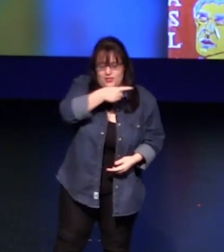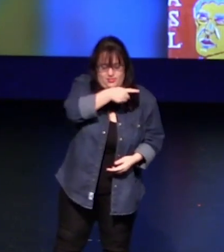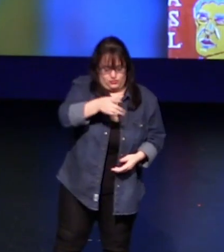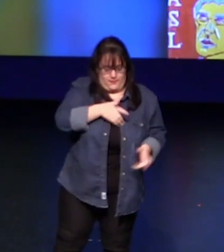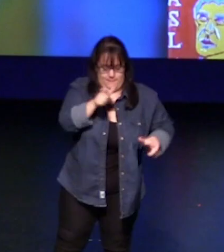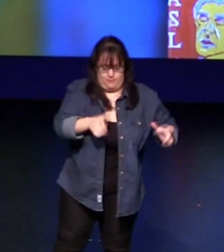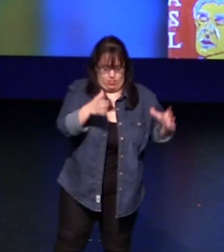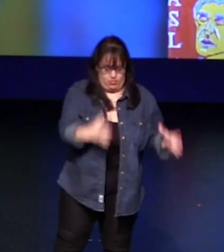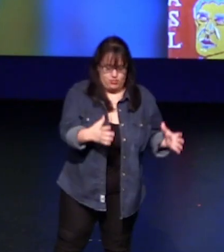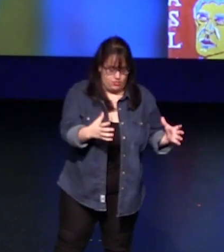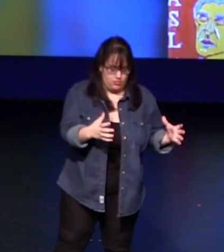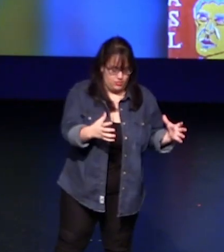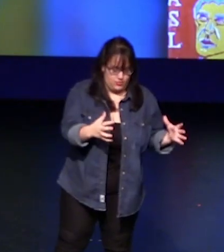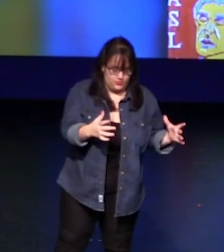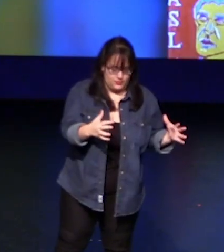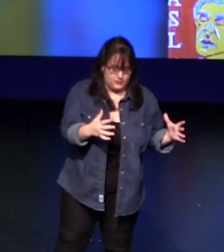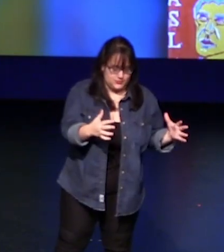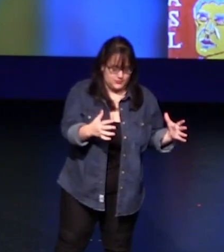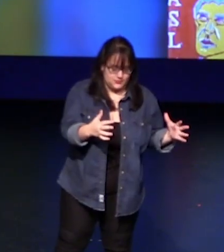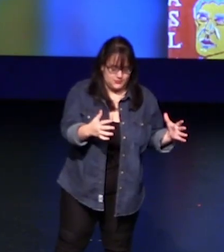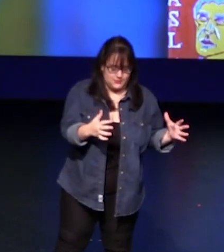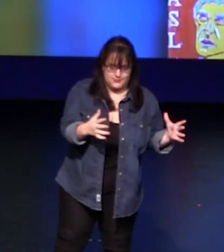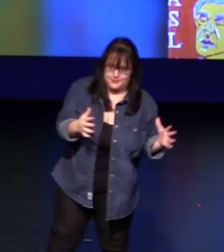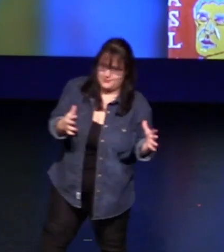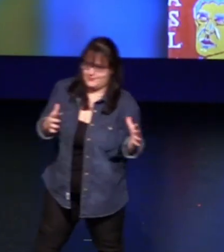I've been told these are my people.